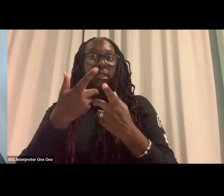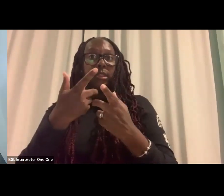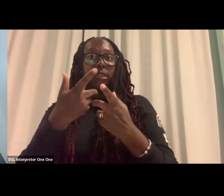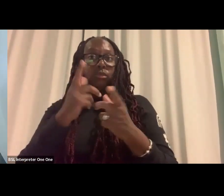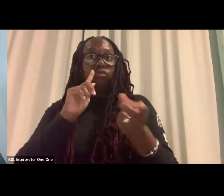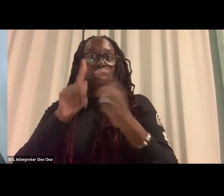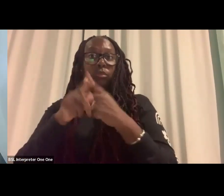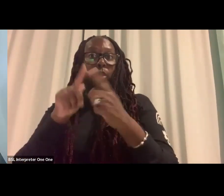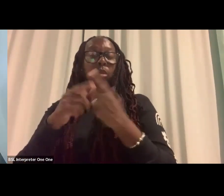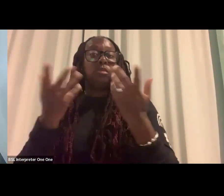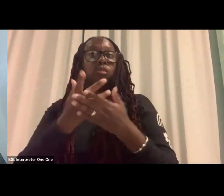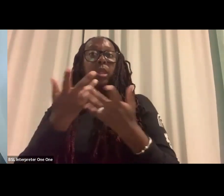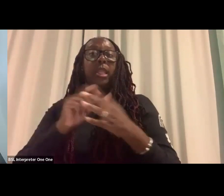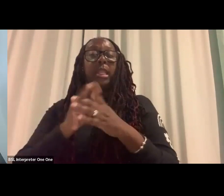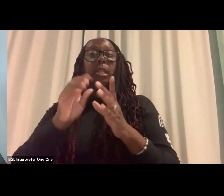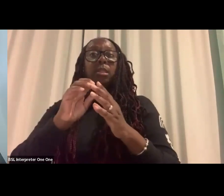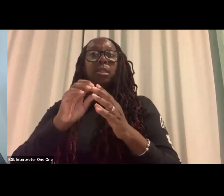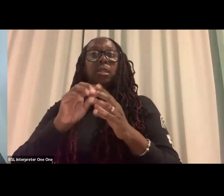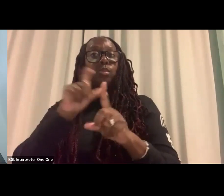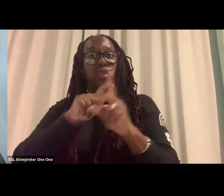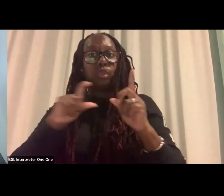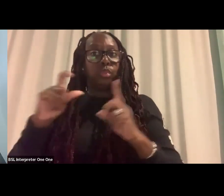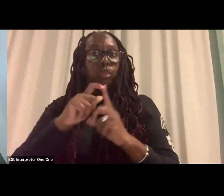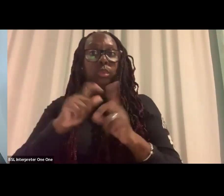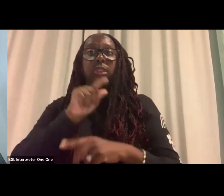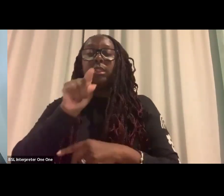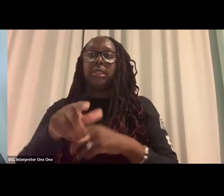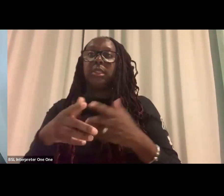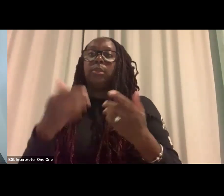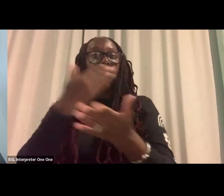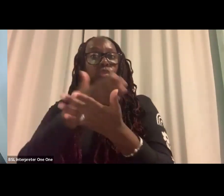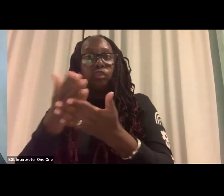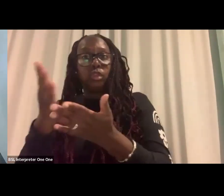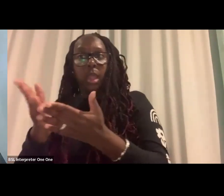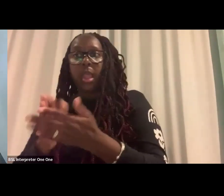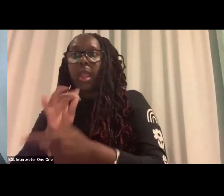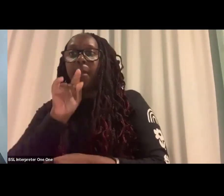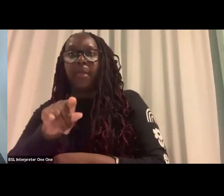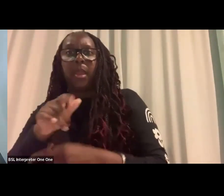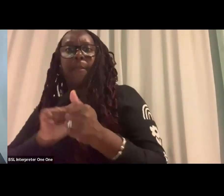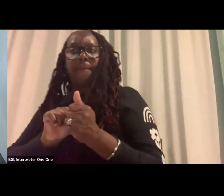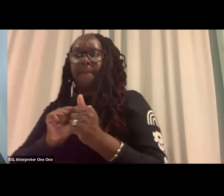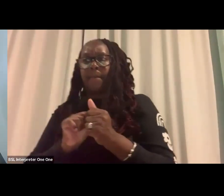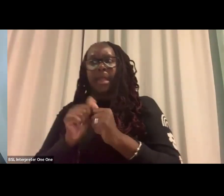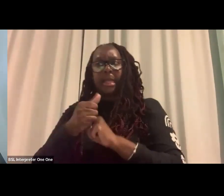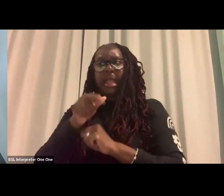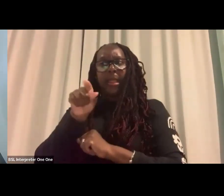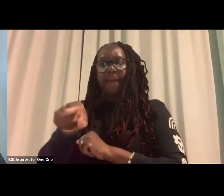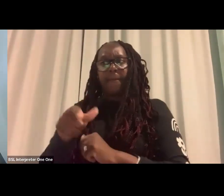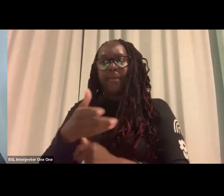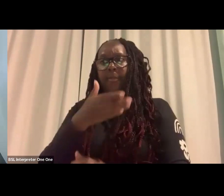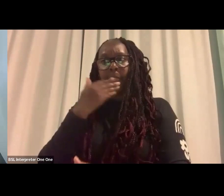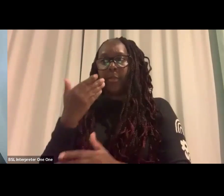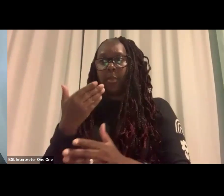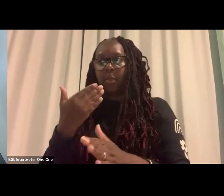the communities in Bhutan, they share, the labors, while the neighbor doesn't probably have enough laborers.